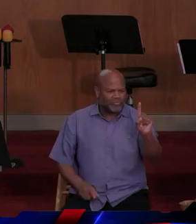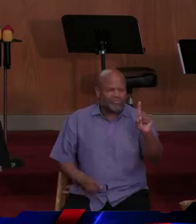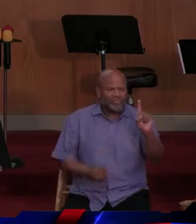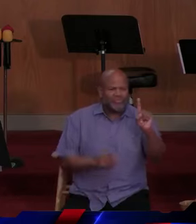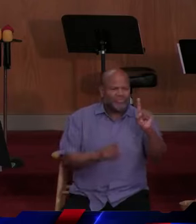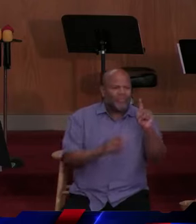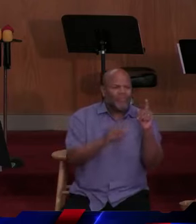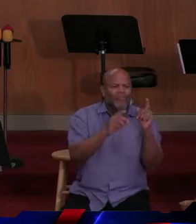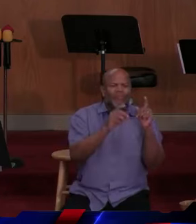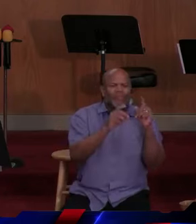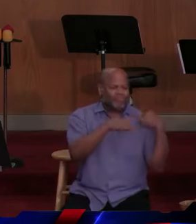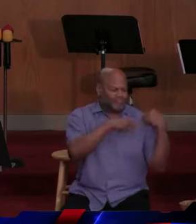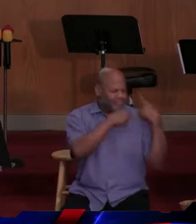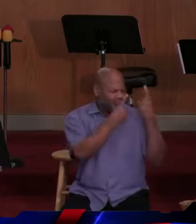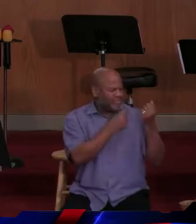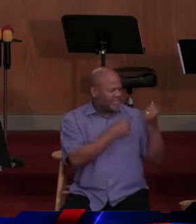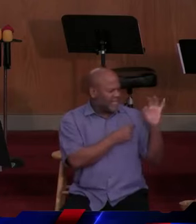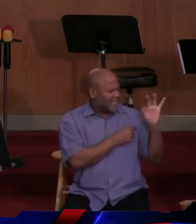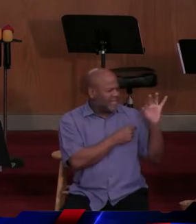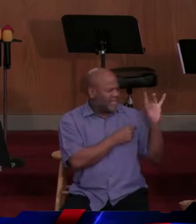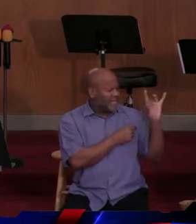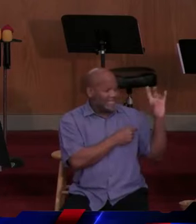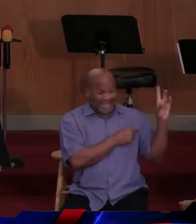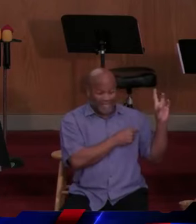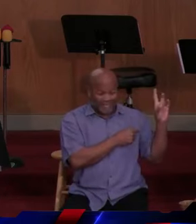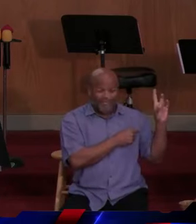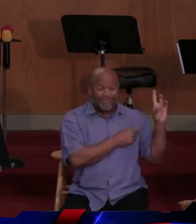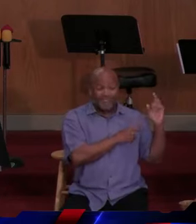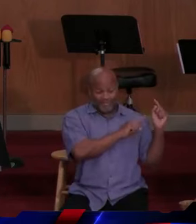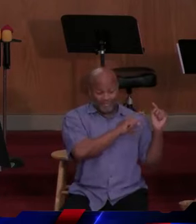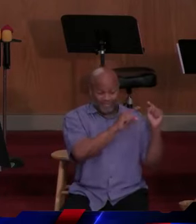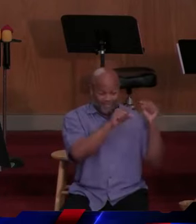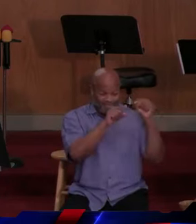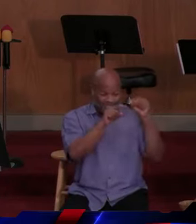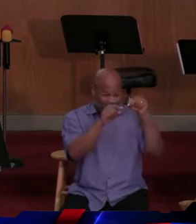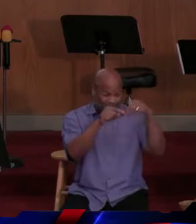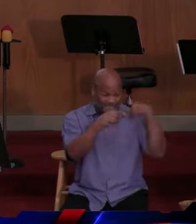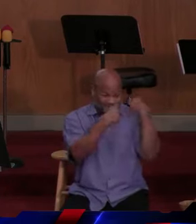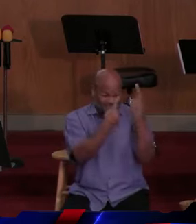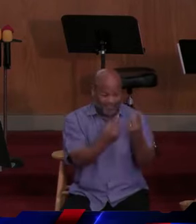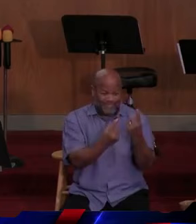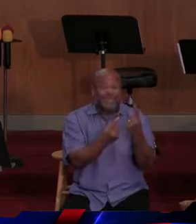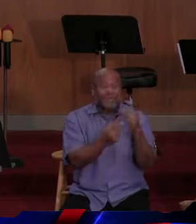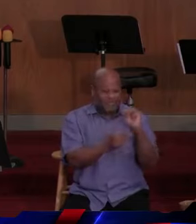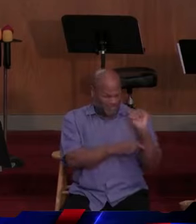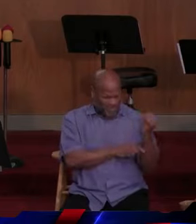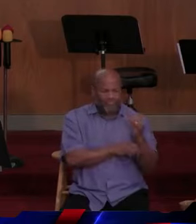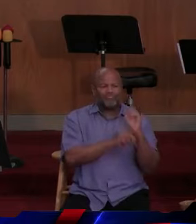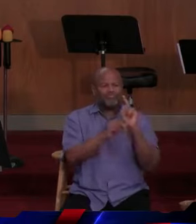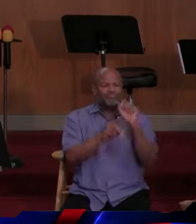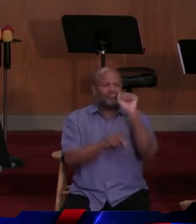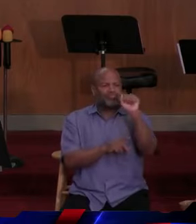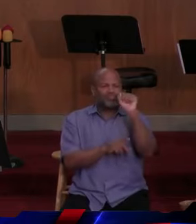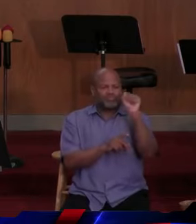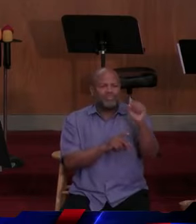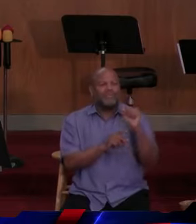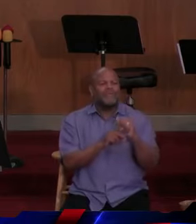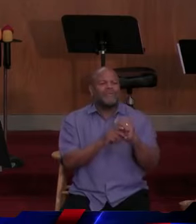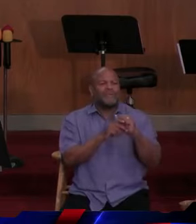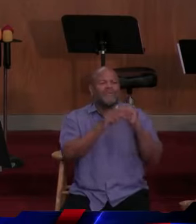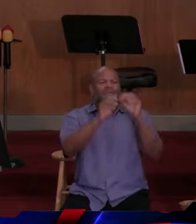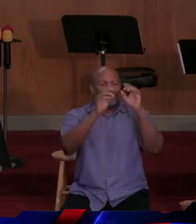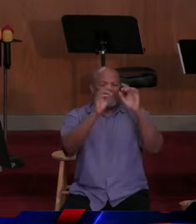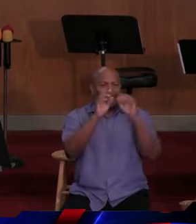I just said up until 1987, Thriller came out in 82, 83. Can you imagine at the height